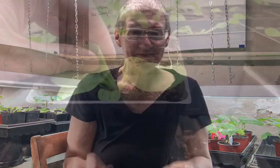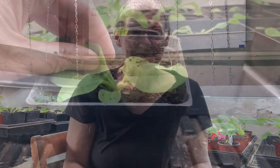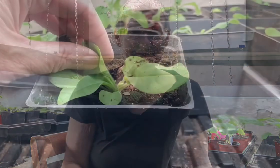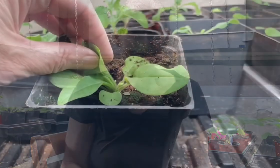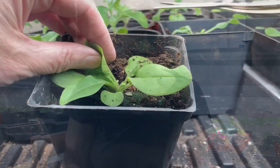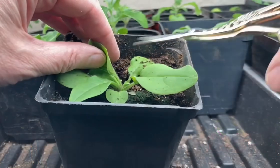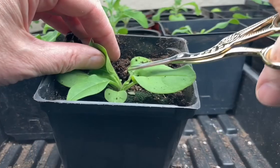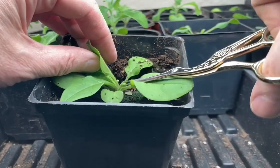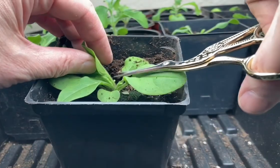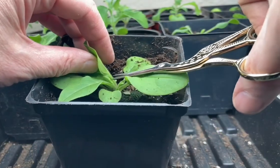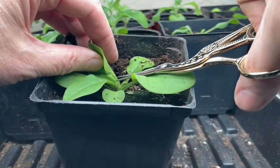weeks.